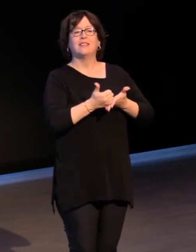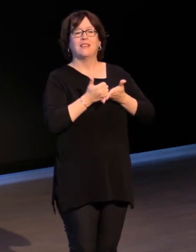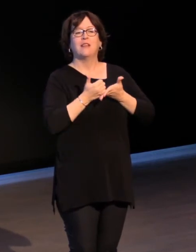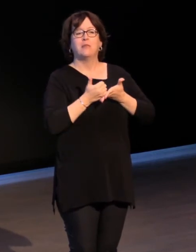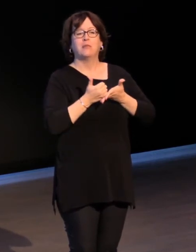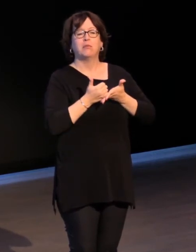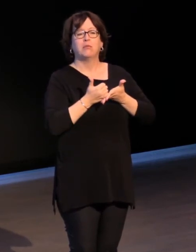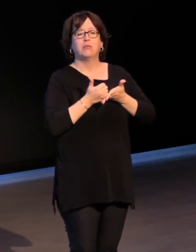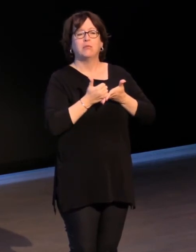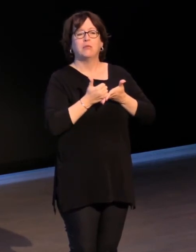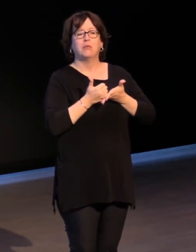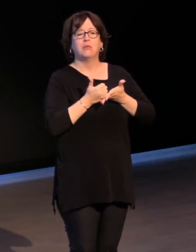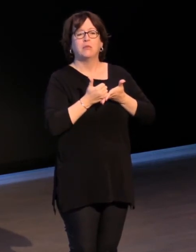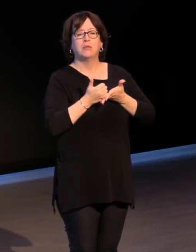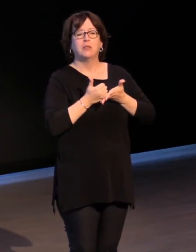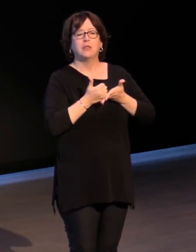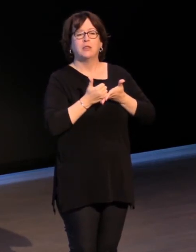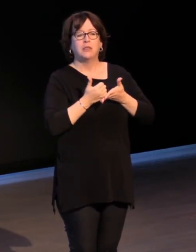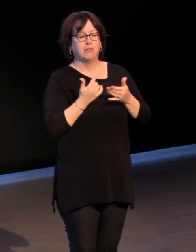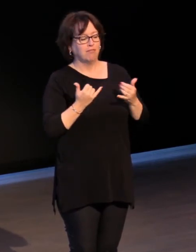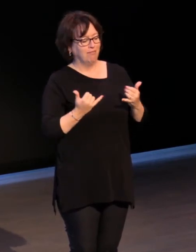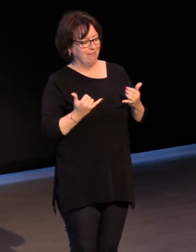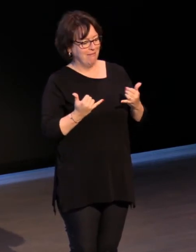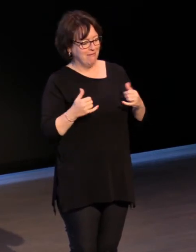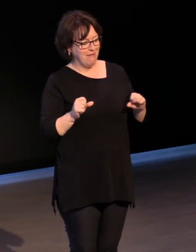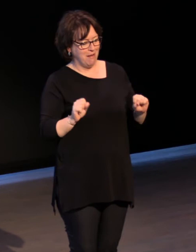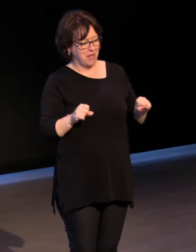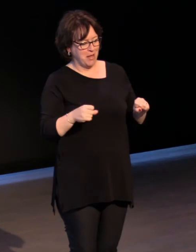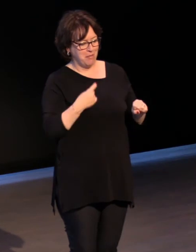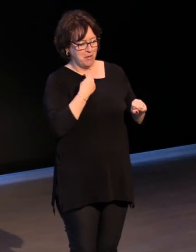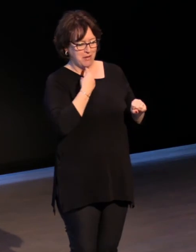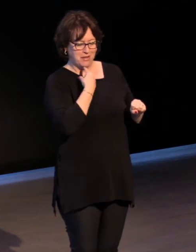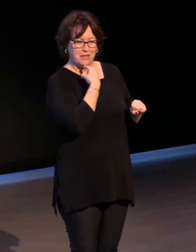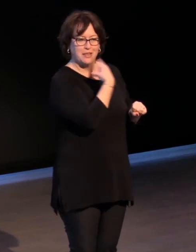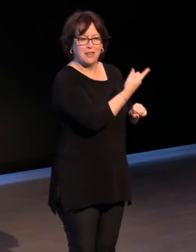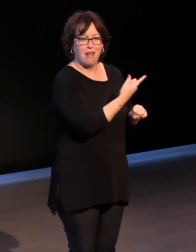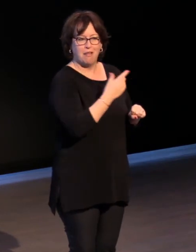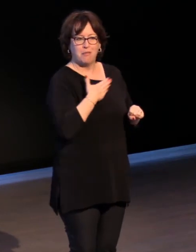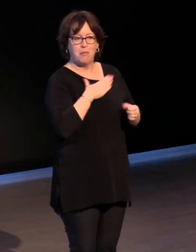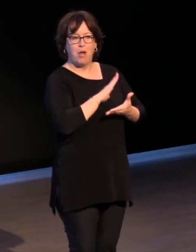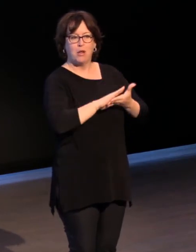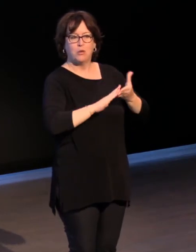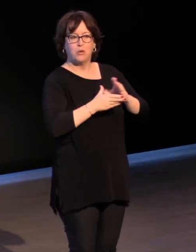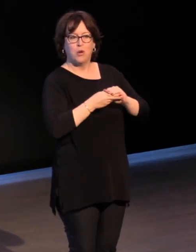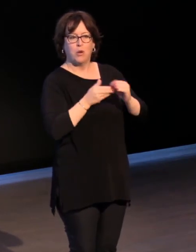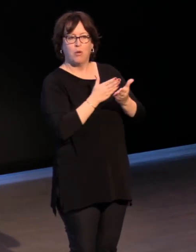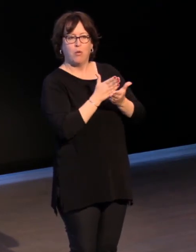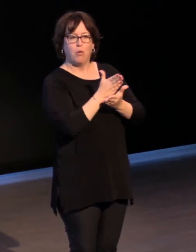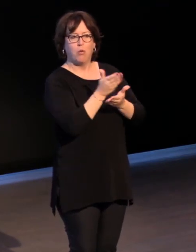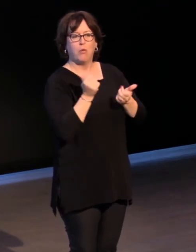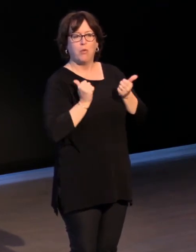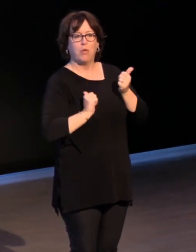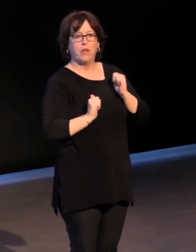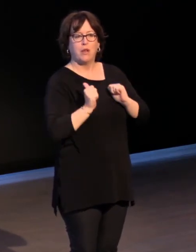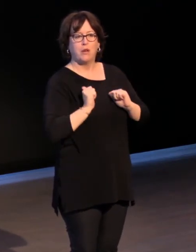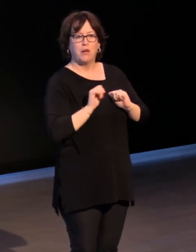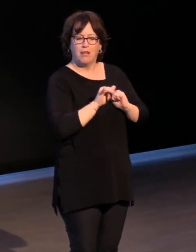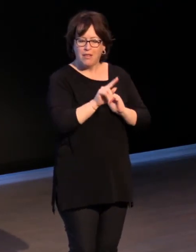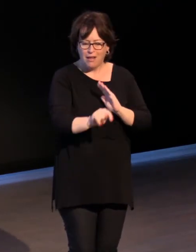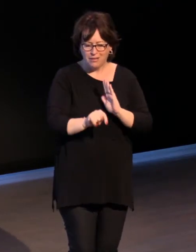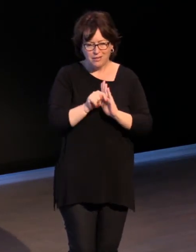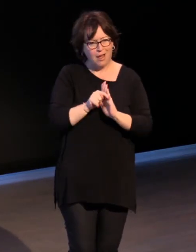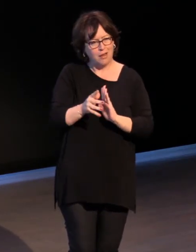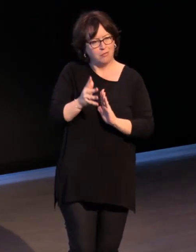I was able to tell the stories through that theater club. And that was the time I